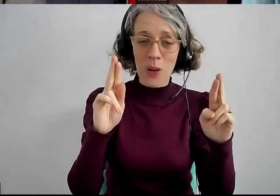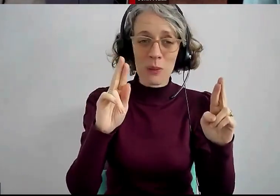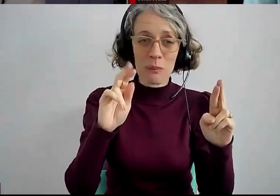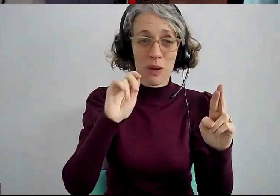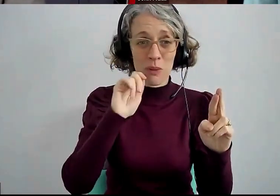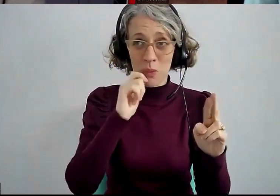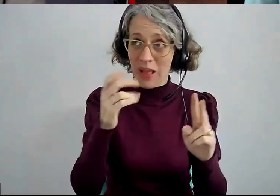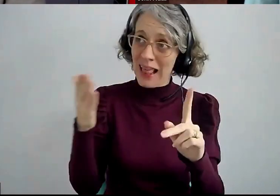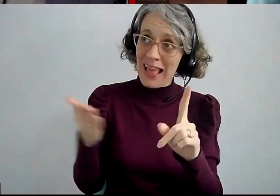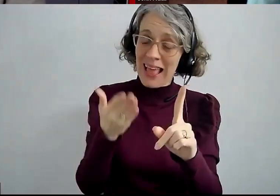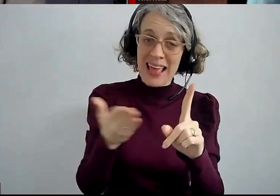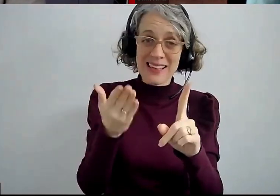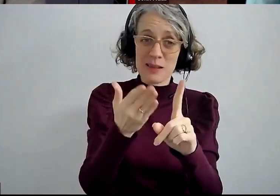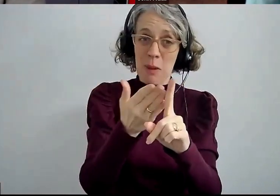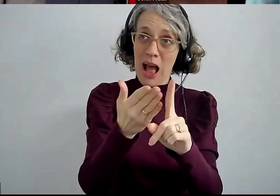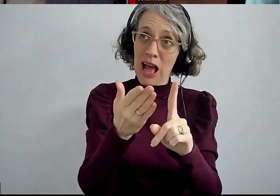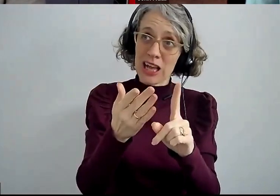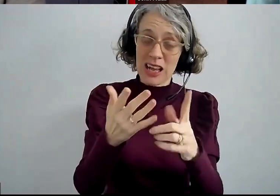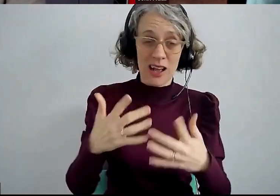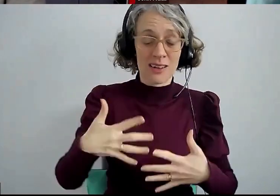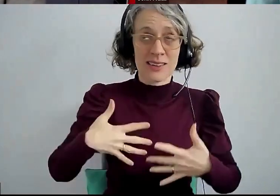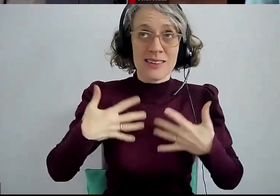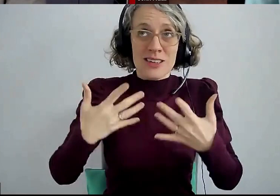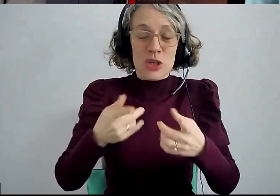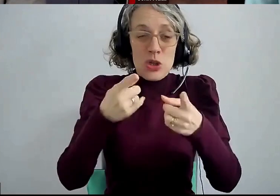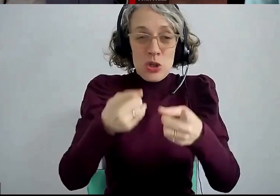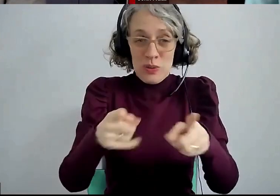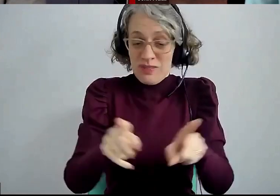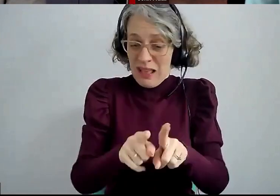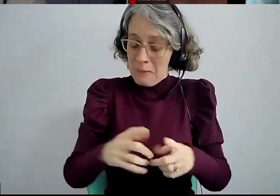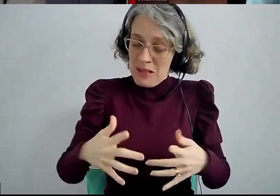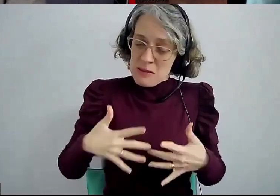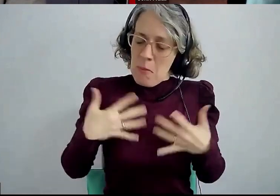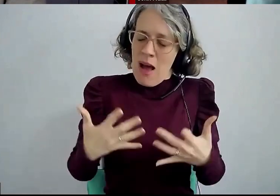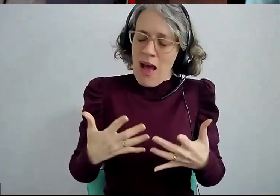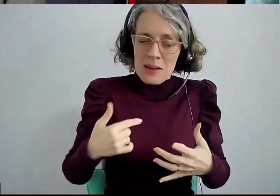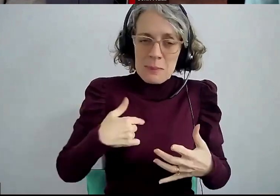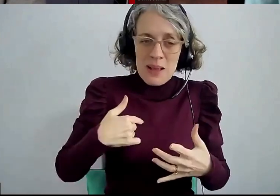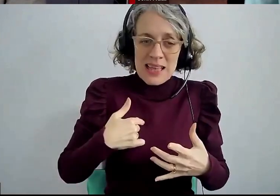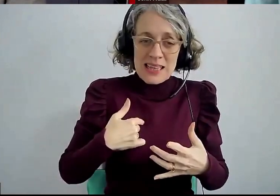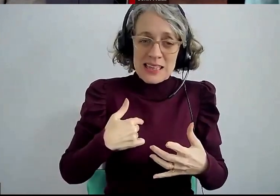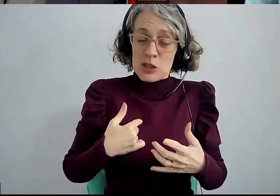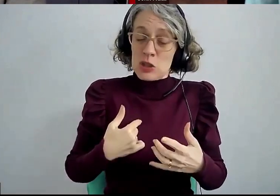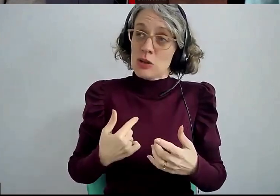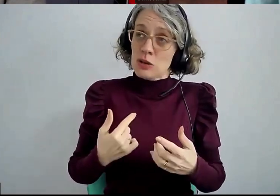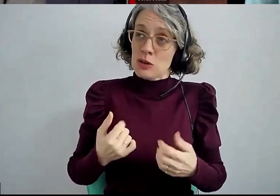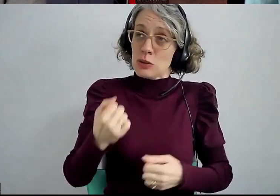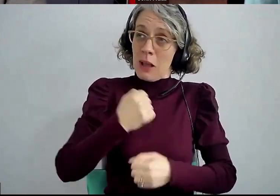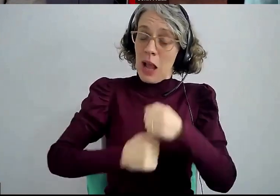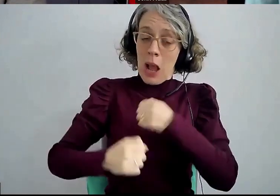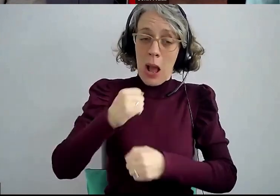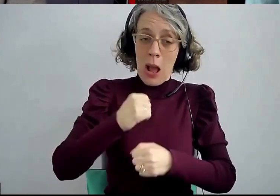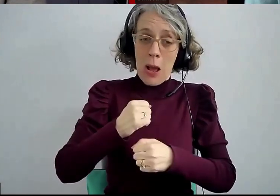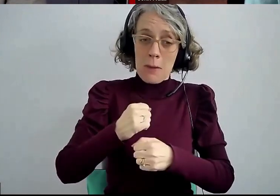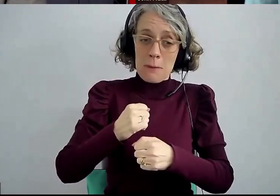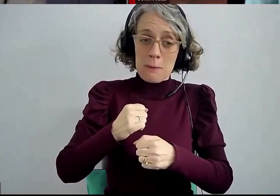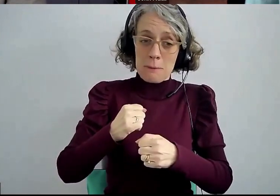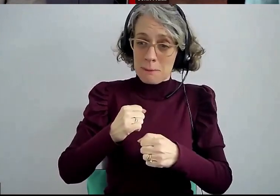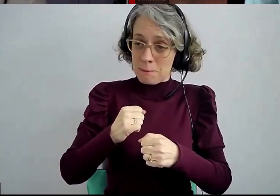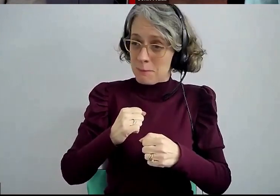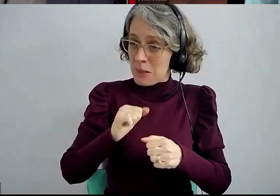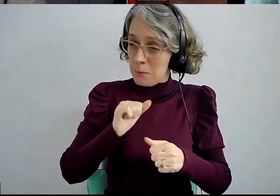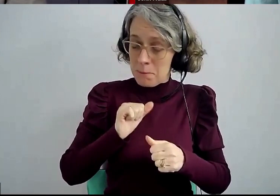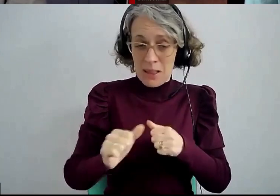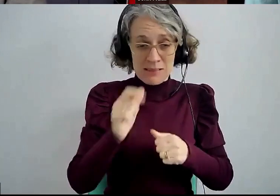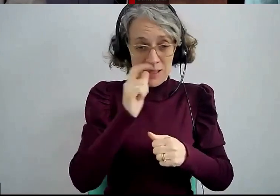as it's inspired me, to be, as far as one can, with all one's